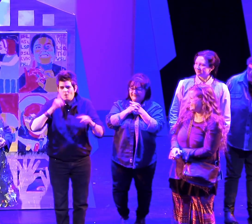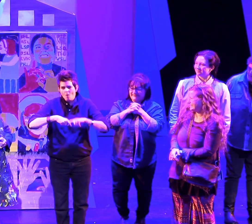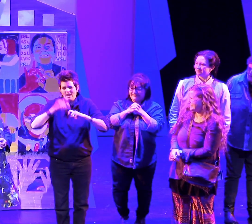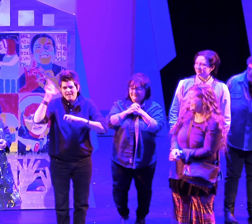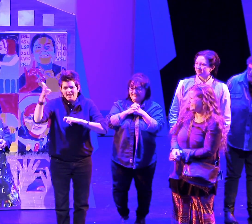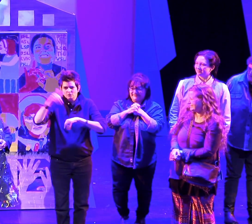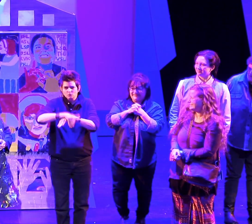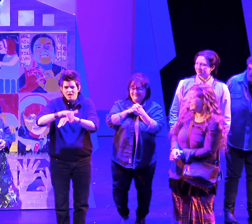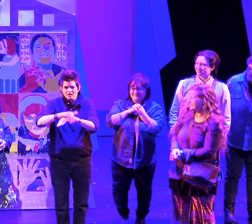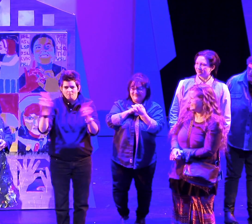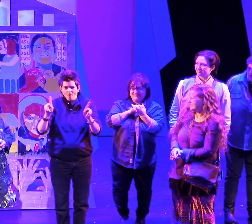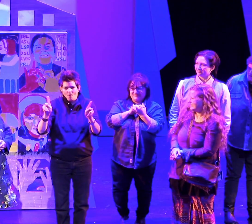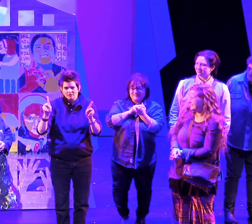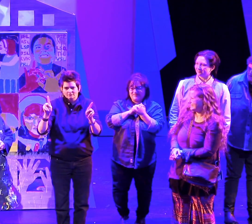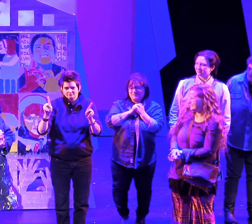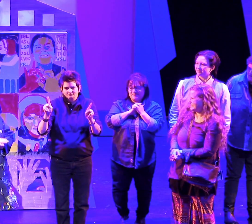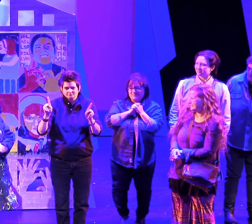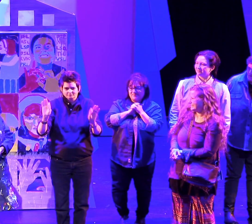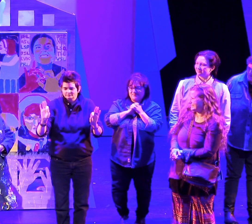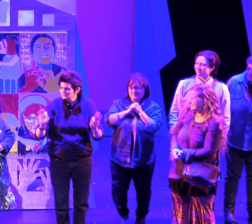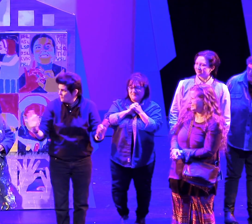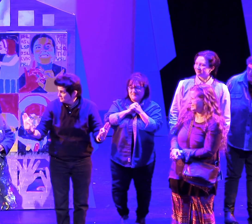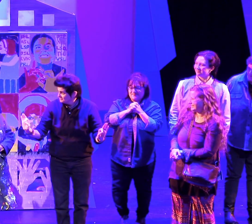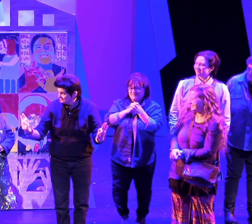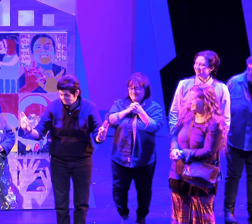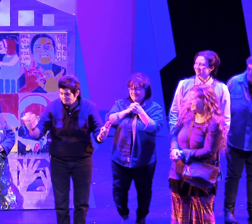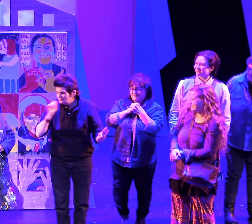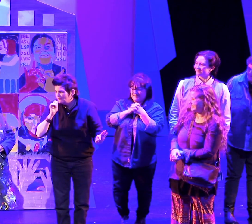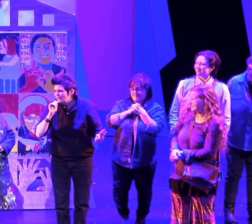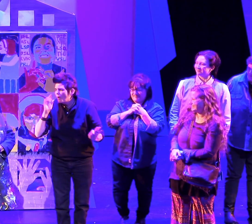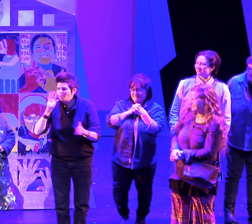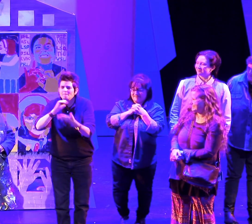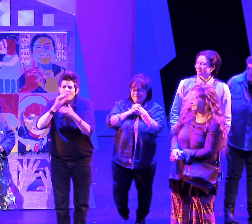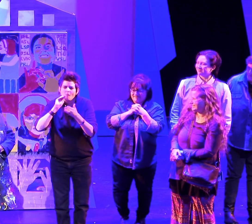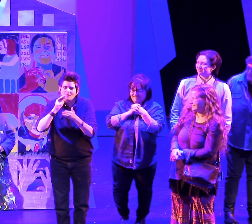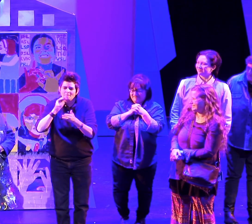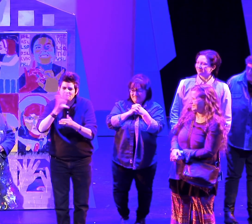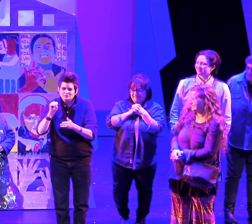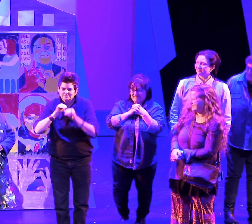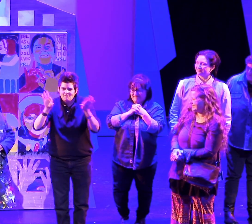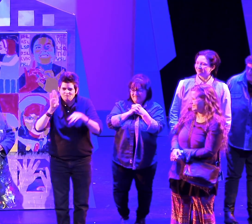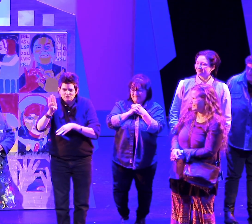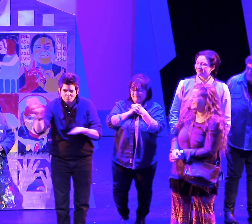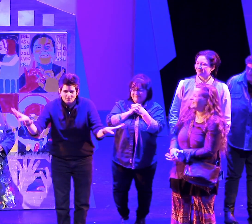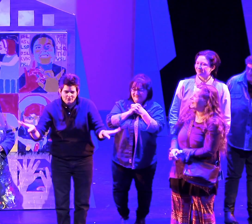and one for each of our directors. We're getting together as a cast later this evening, and we'll give you your gifts at that point. I